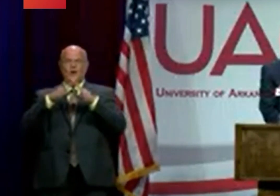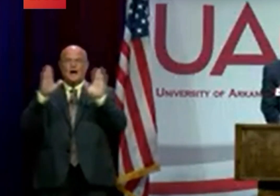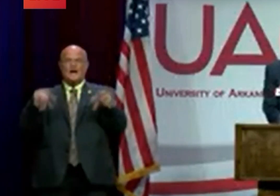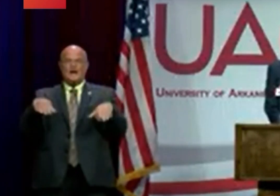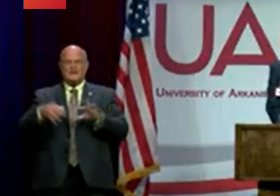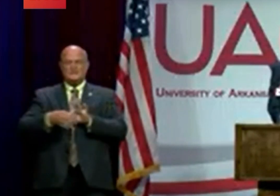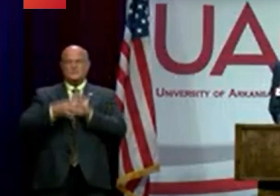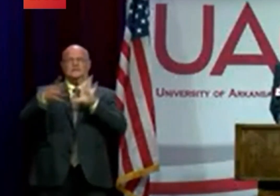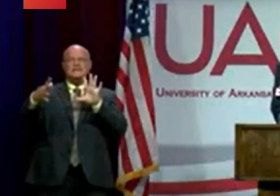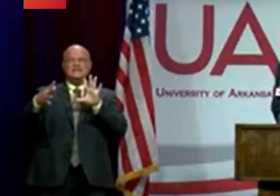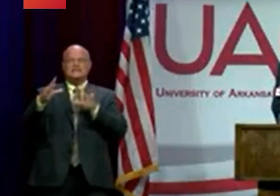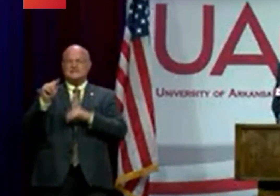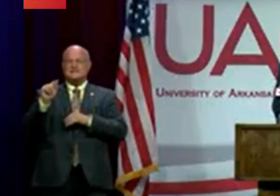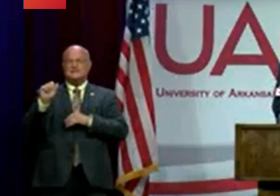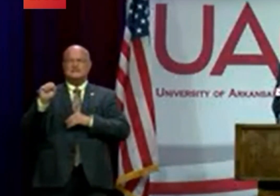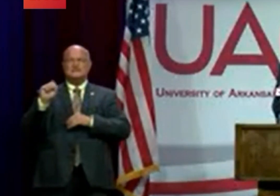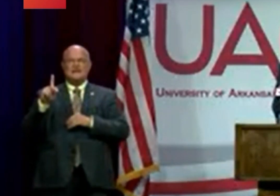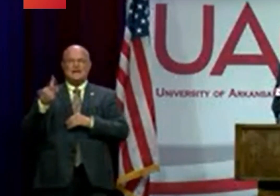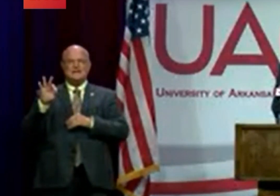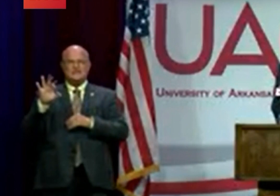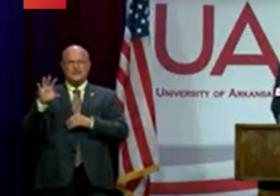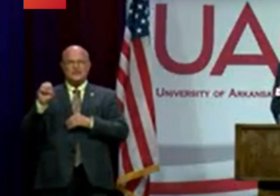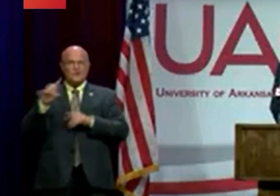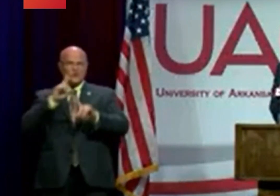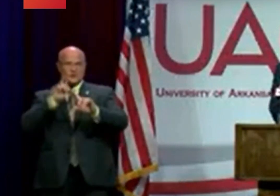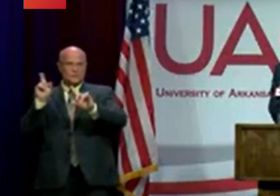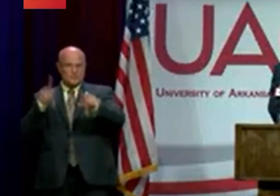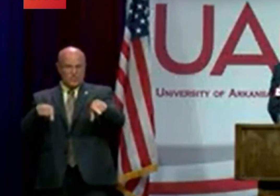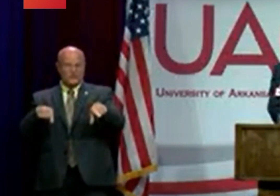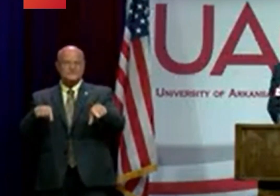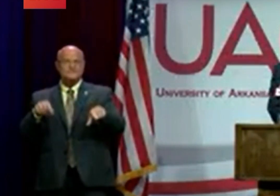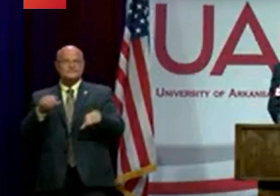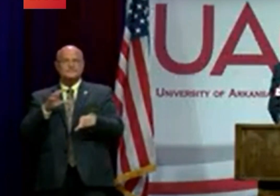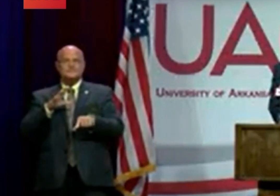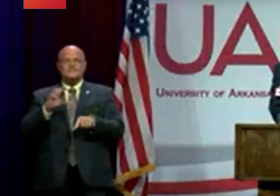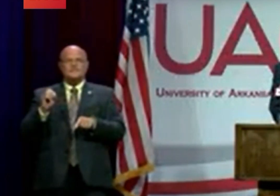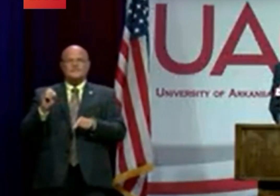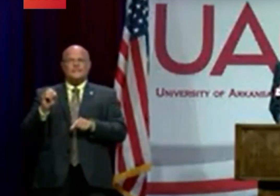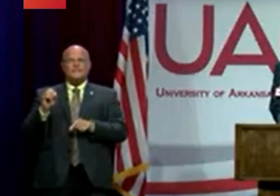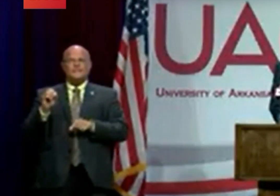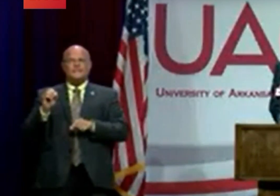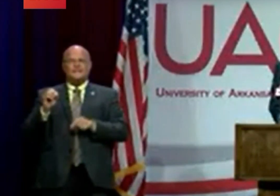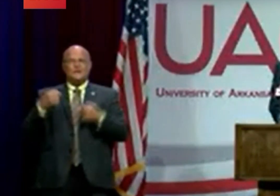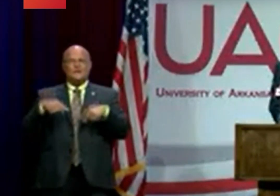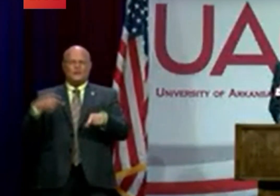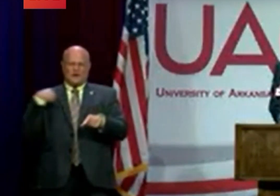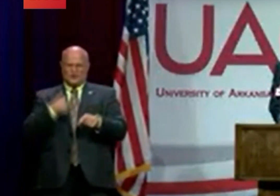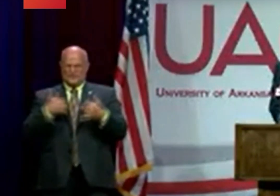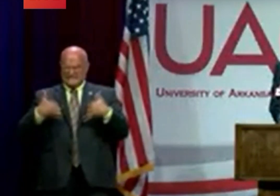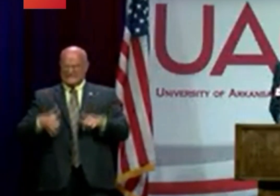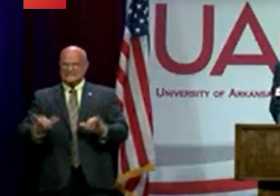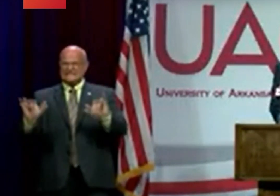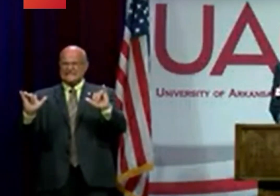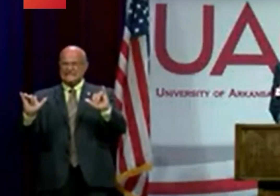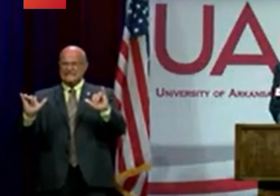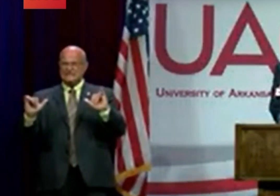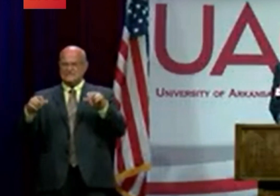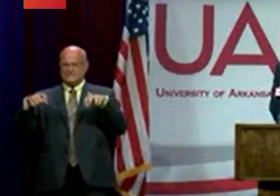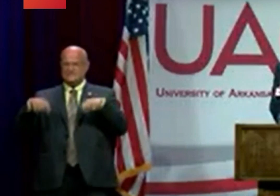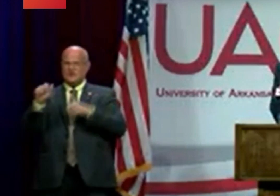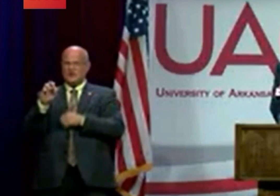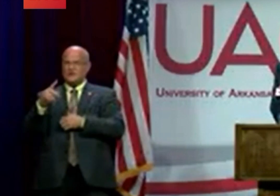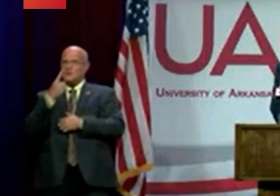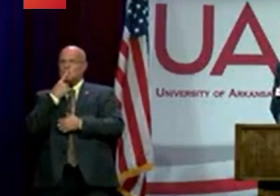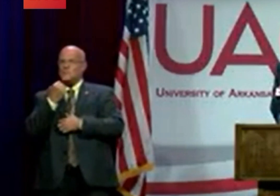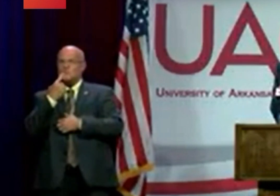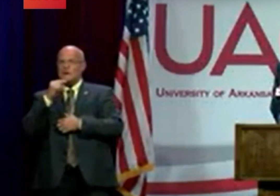most recent task force state report. And while we still remain in the red in